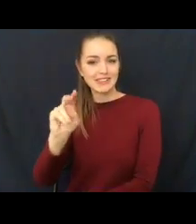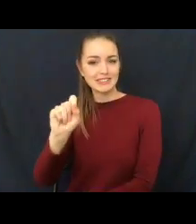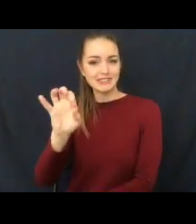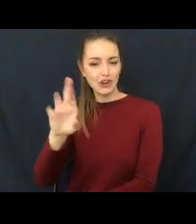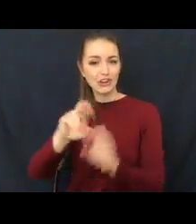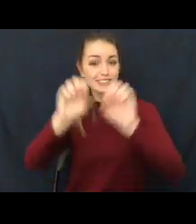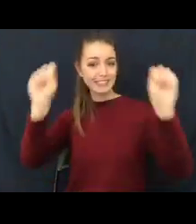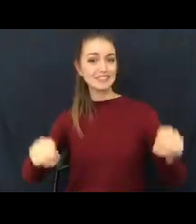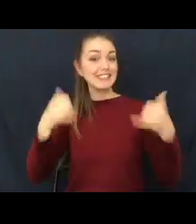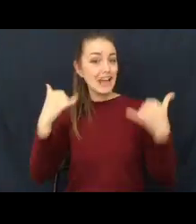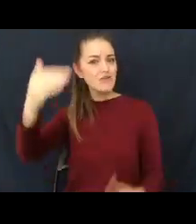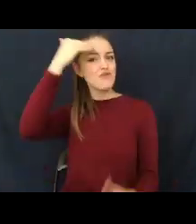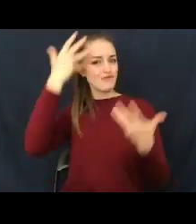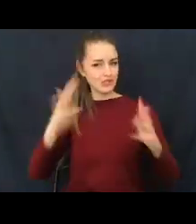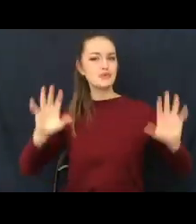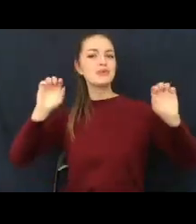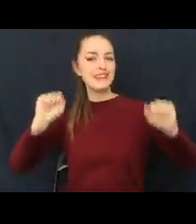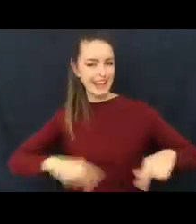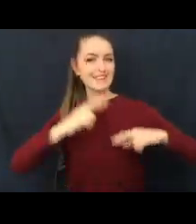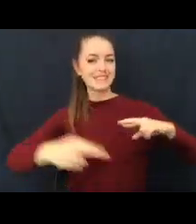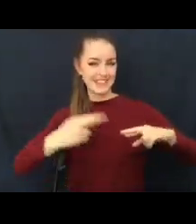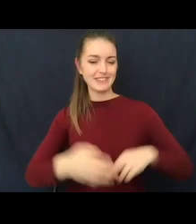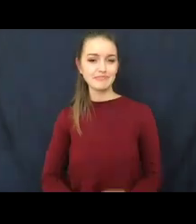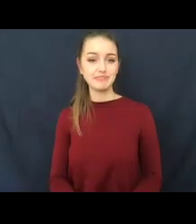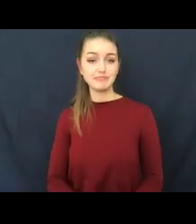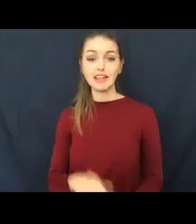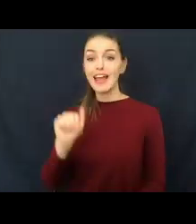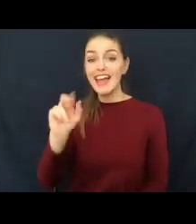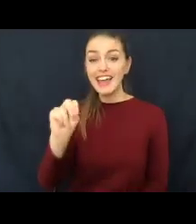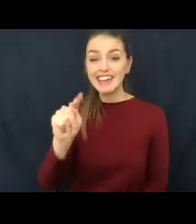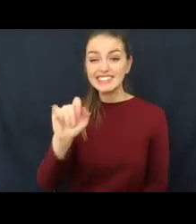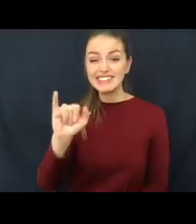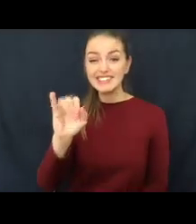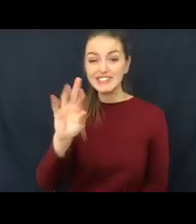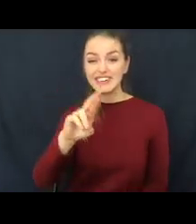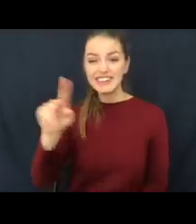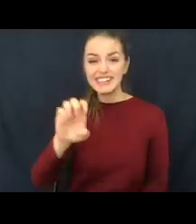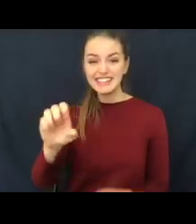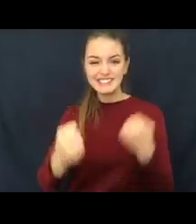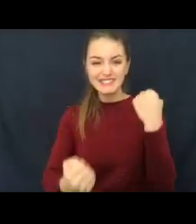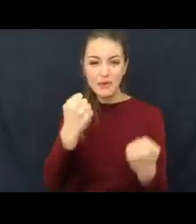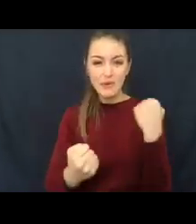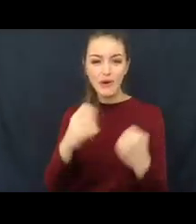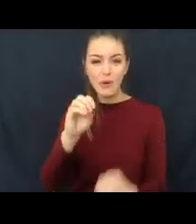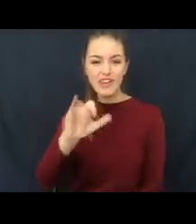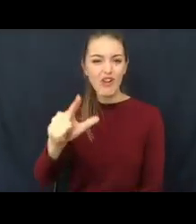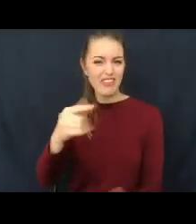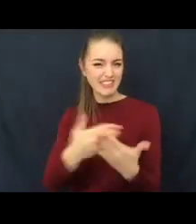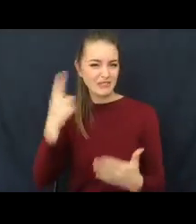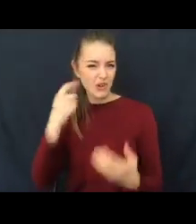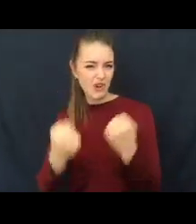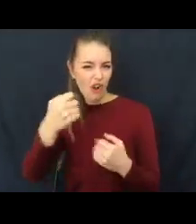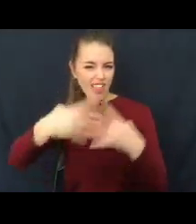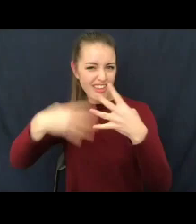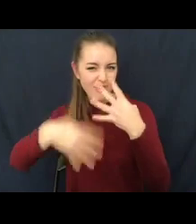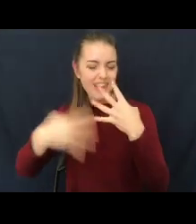fact recyclable. Even antifreeze and motor oil. Those are some